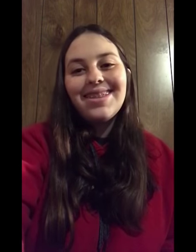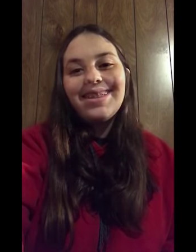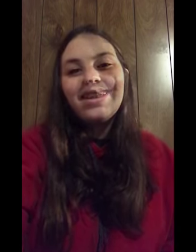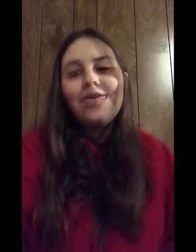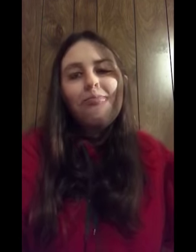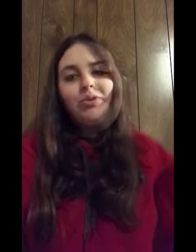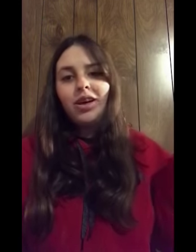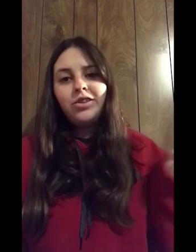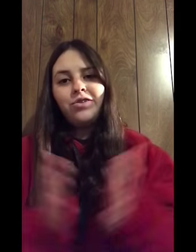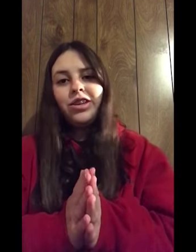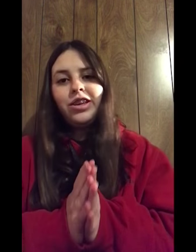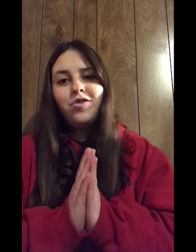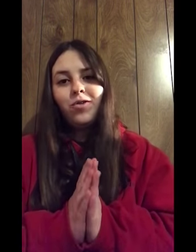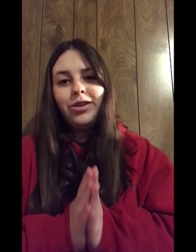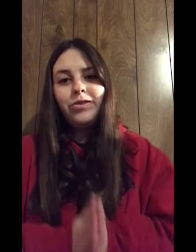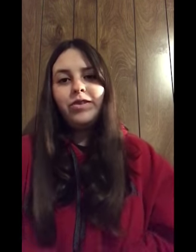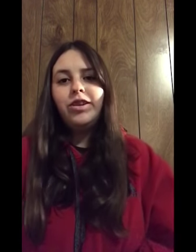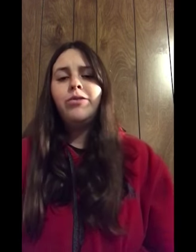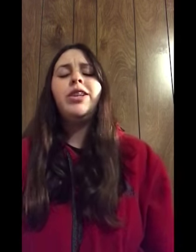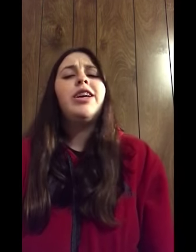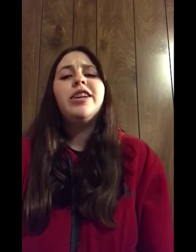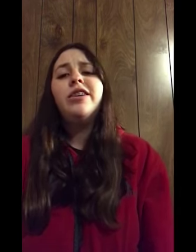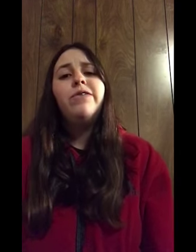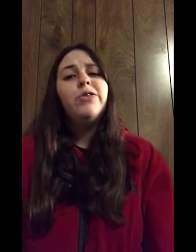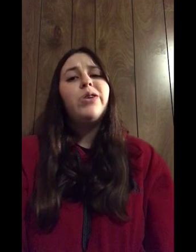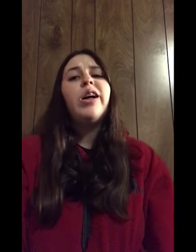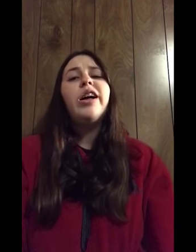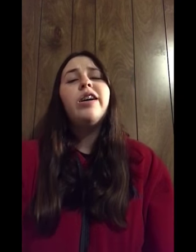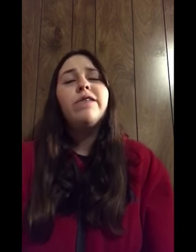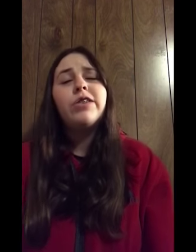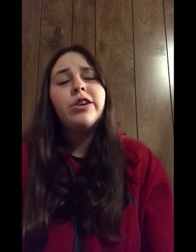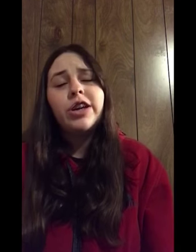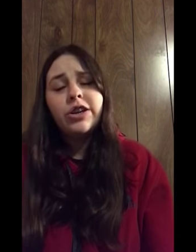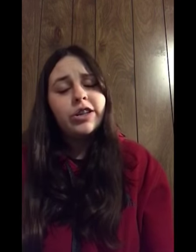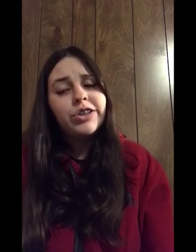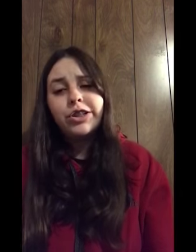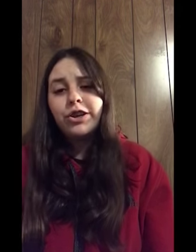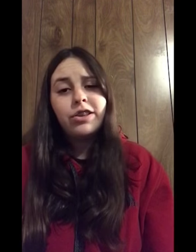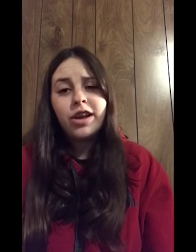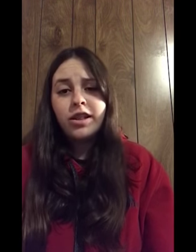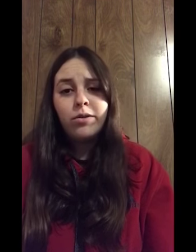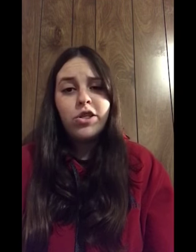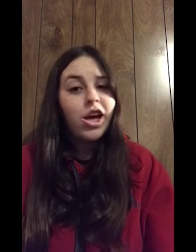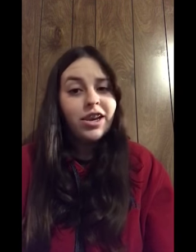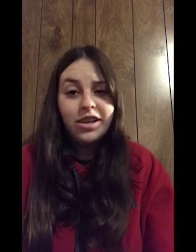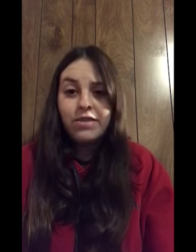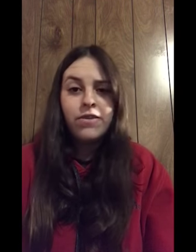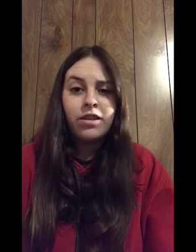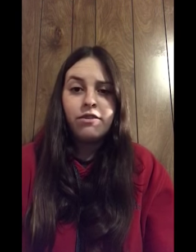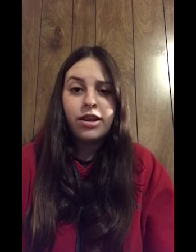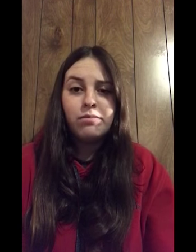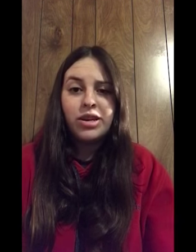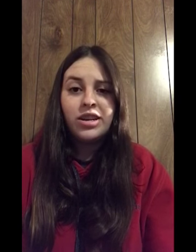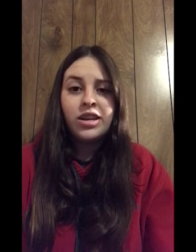I hope you guys really enjoyed this video. And again, if you're ever interested in learning sign language, I definitely recommend it.